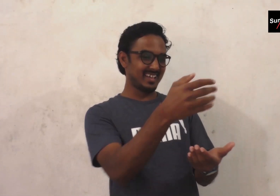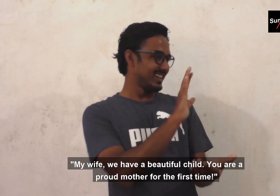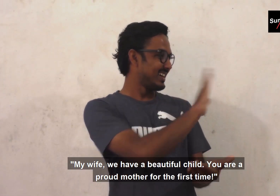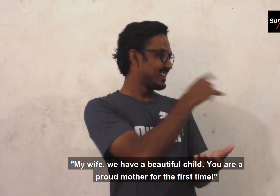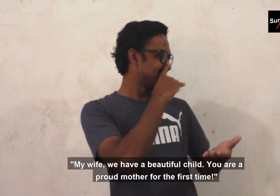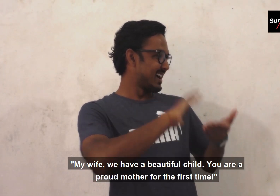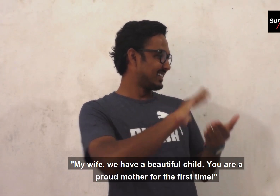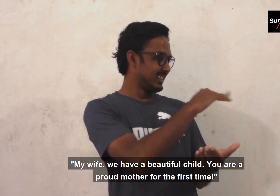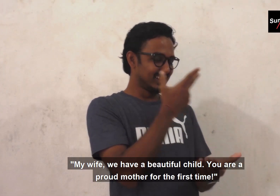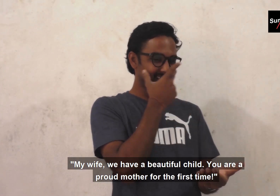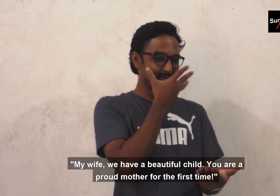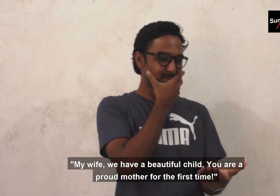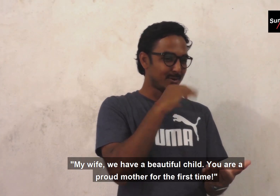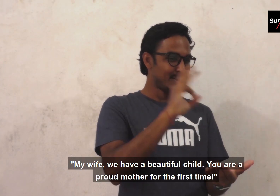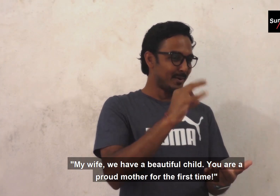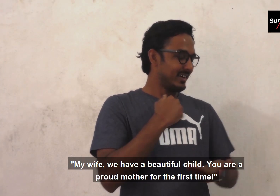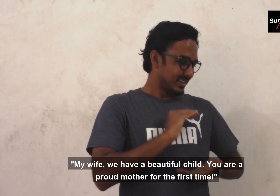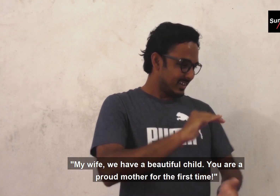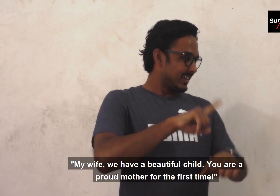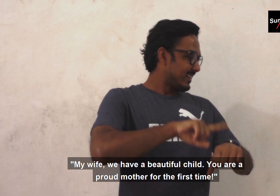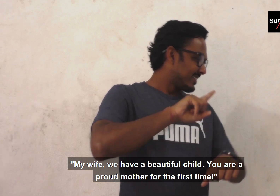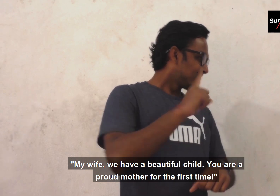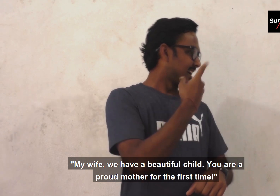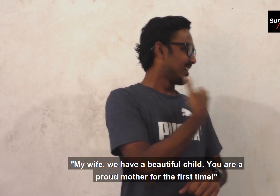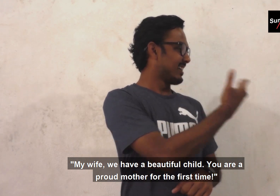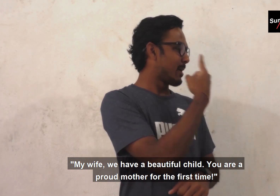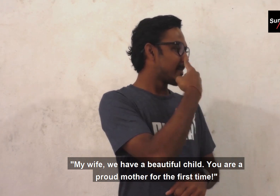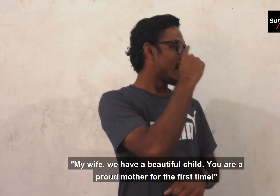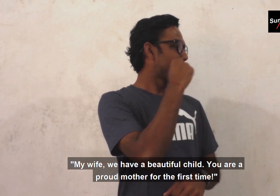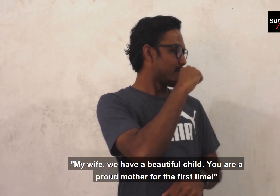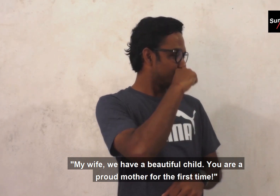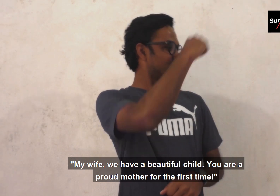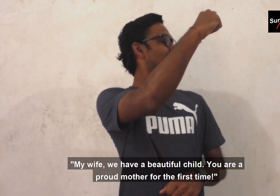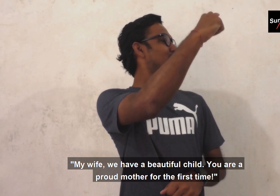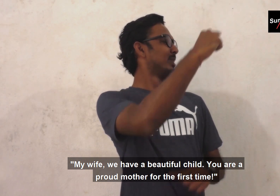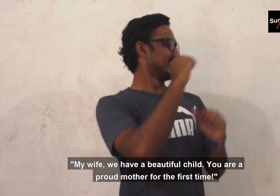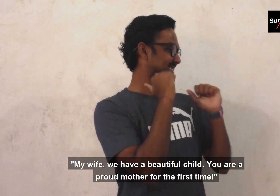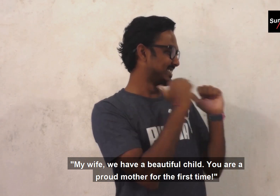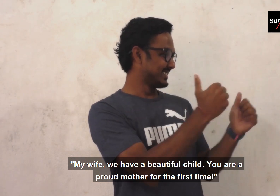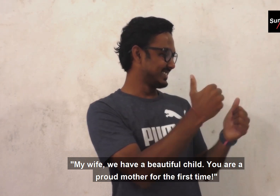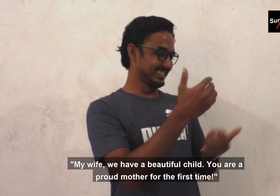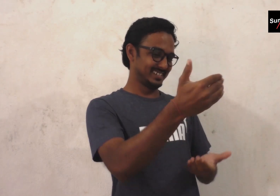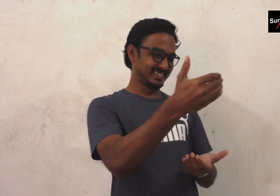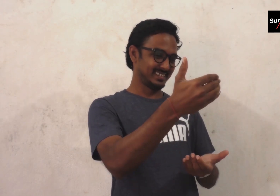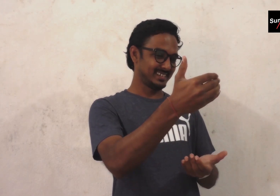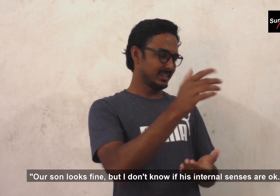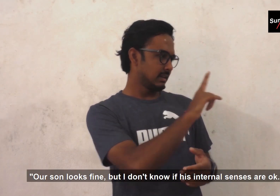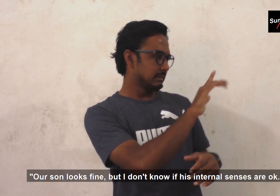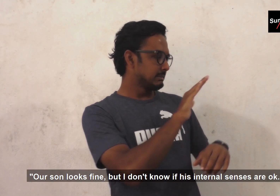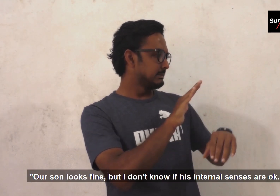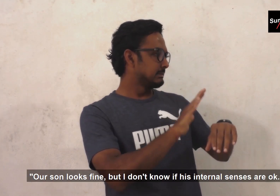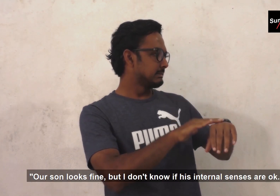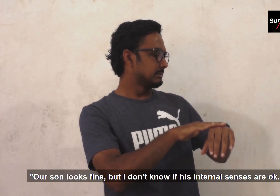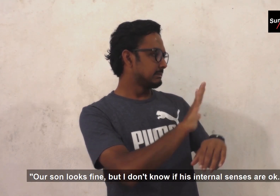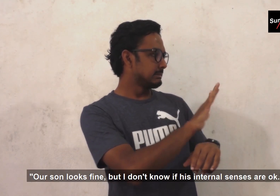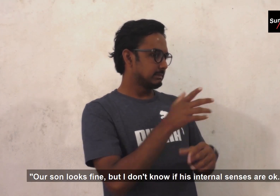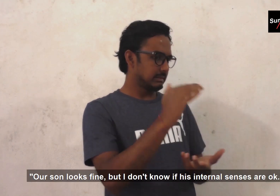My wife, we have a beautiful child. You are a proud mother for the first time. Our son looks